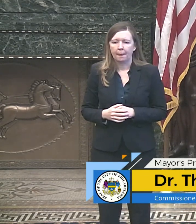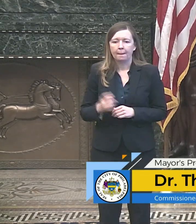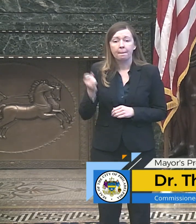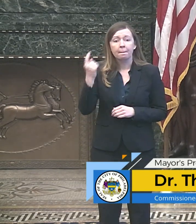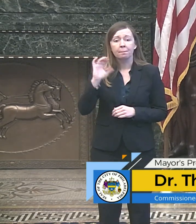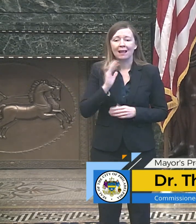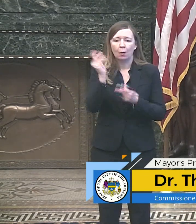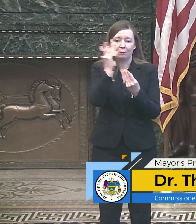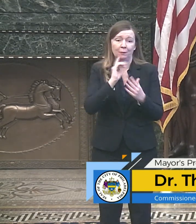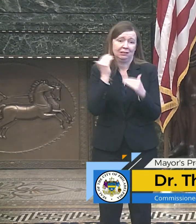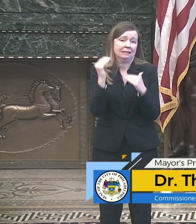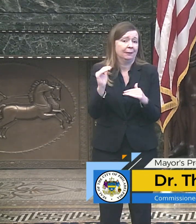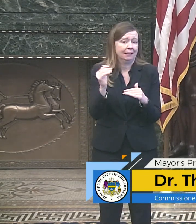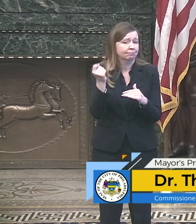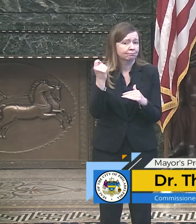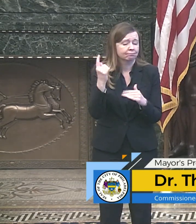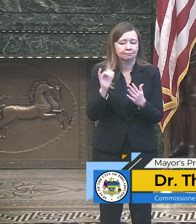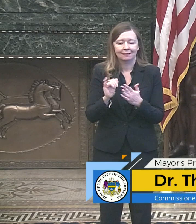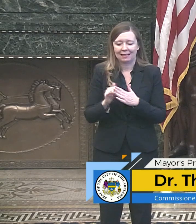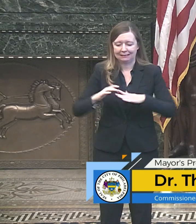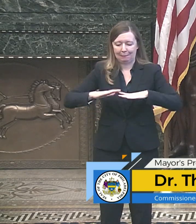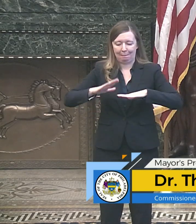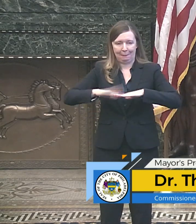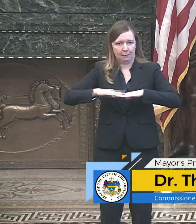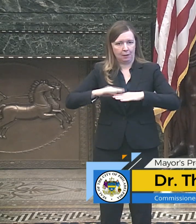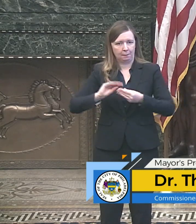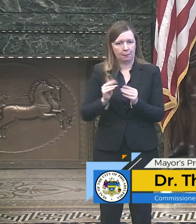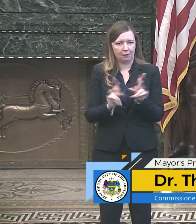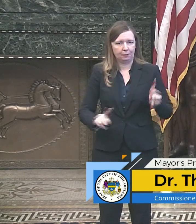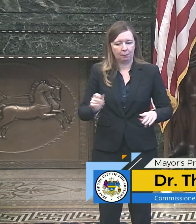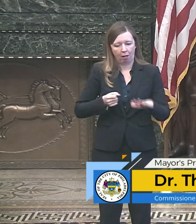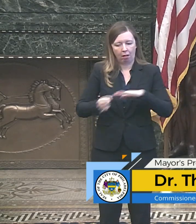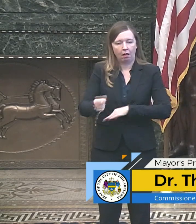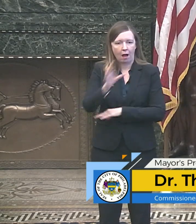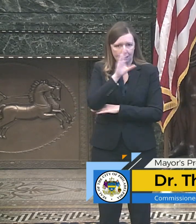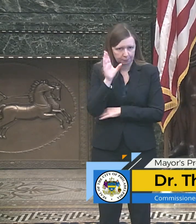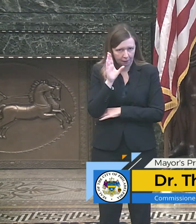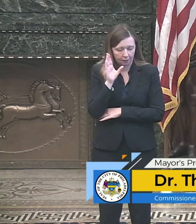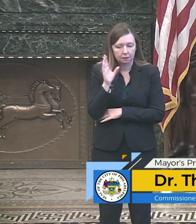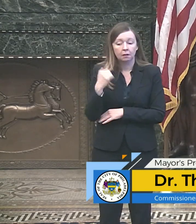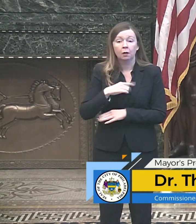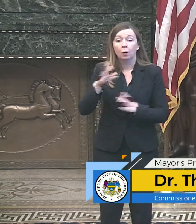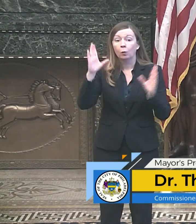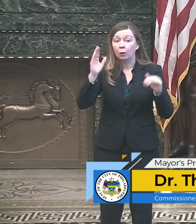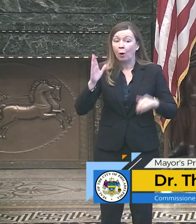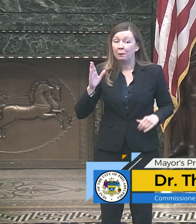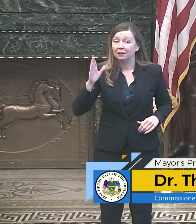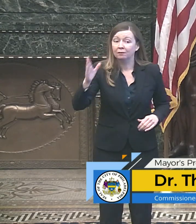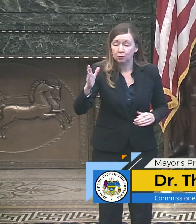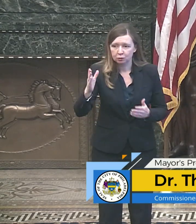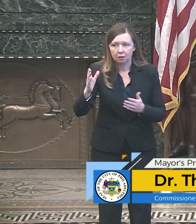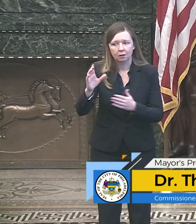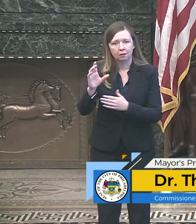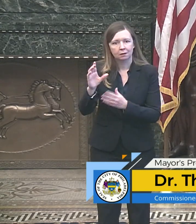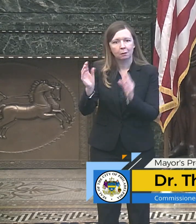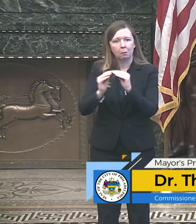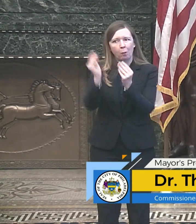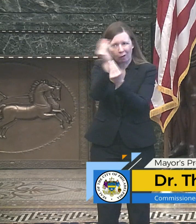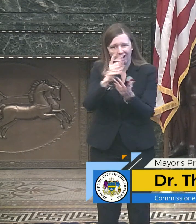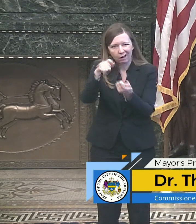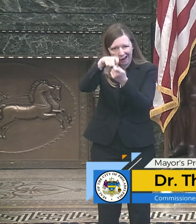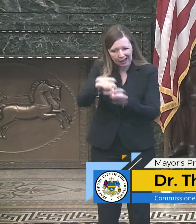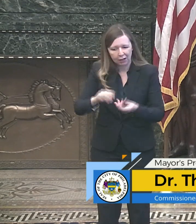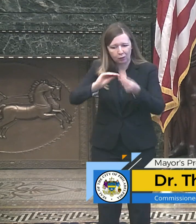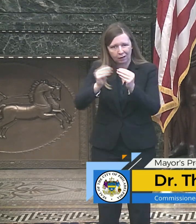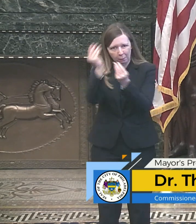our information is limited, we know that that's the minimum number of people who are hospitalized. We hope to, in the future, be getting better data, and so we'll have a more accurate number